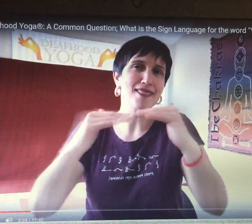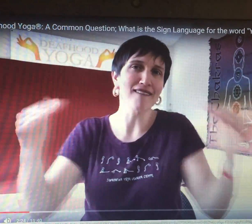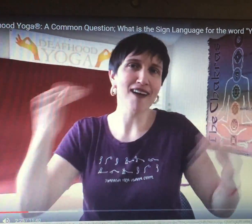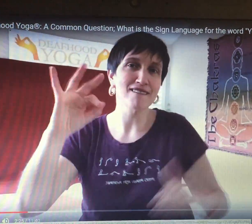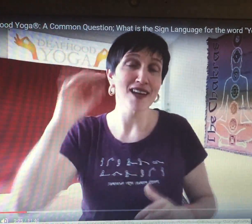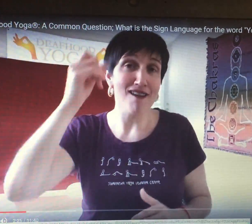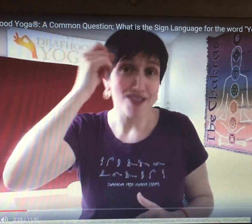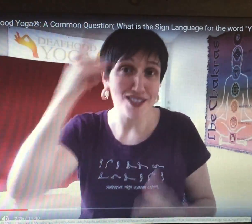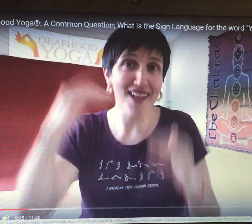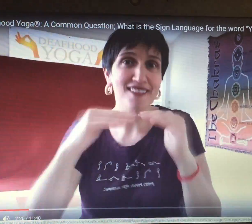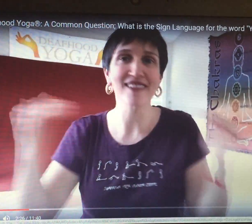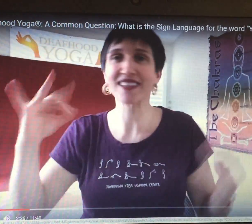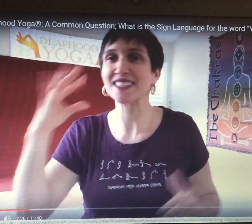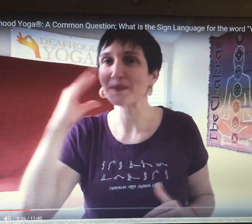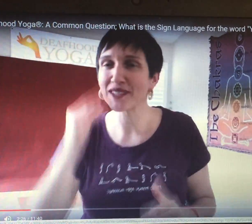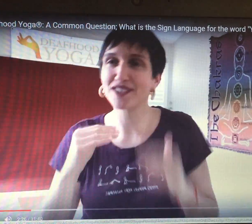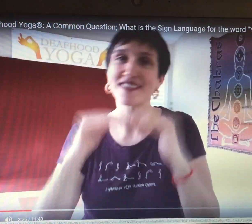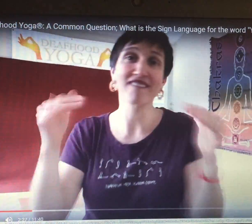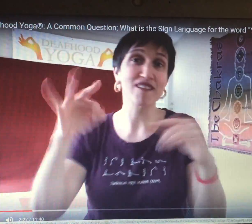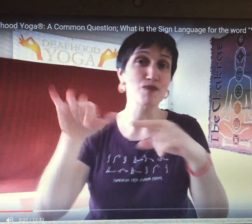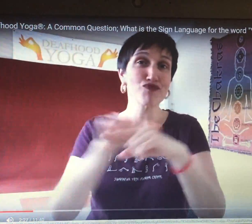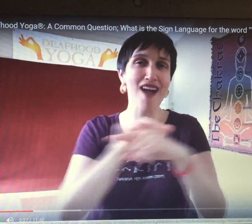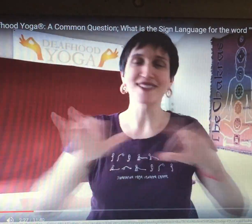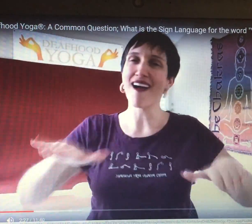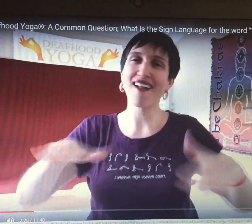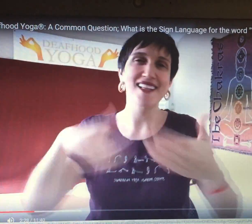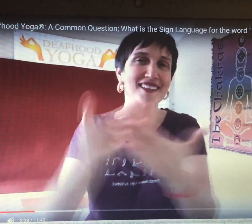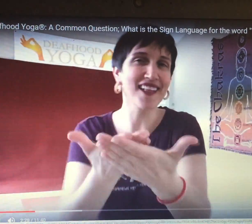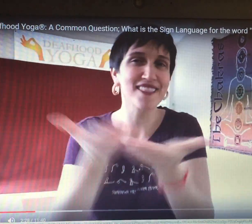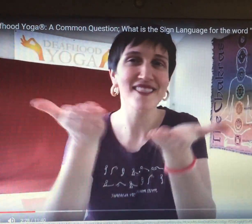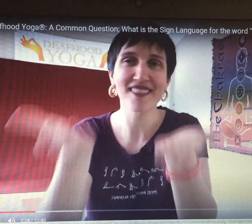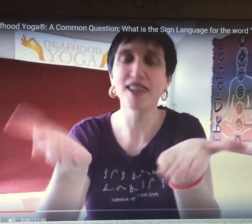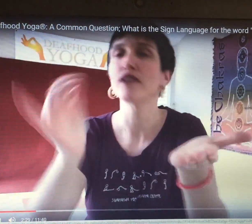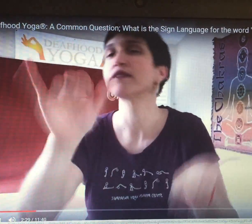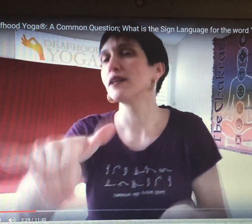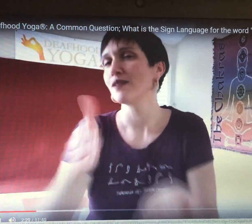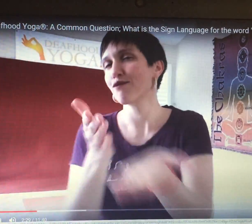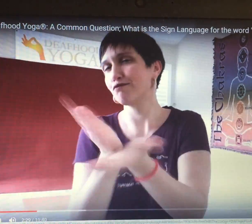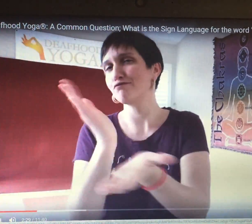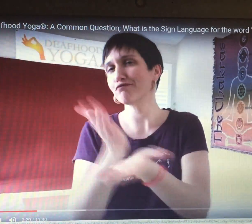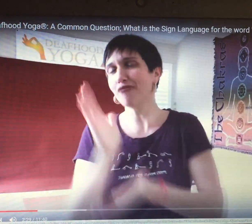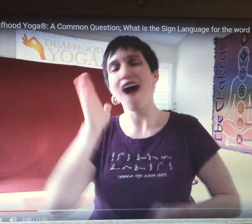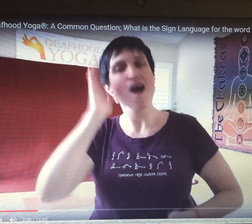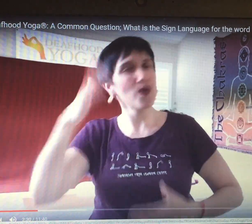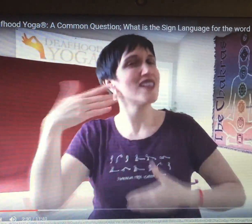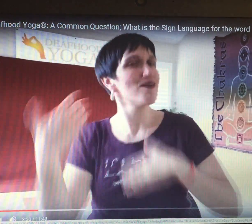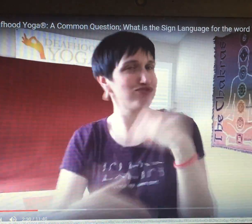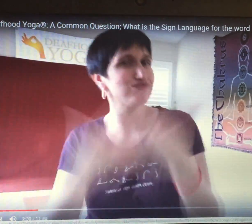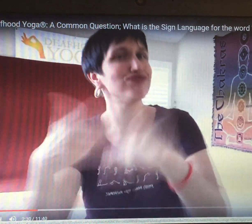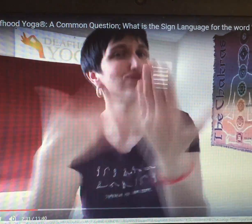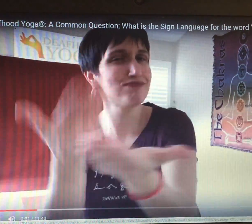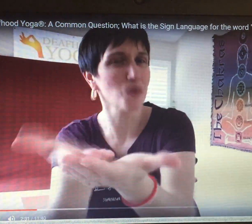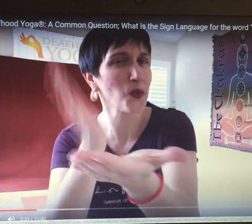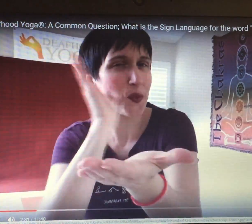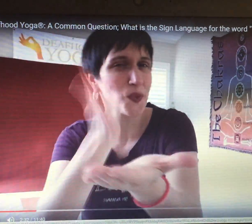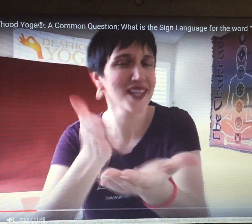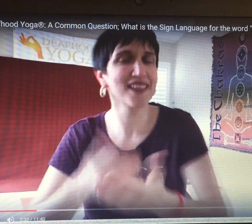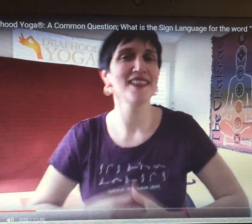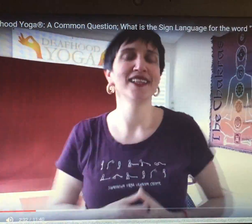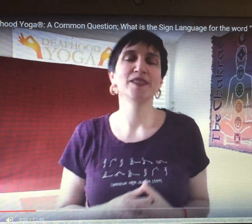is. It all comes down to the level of understanding, the level of experience, the level of training, that they weren't there yet. But